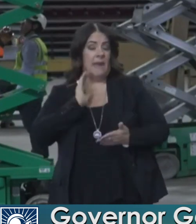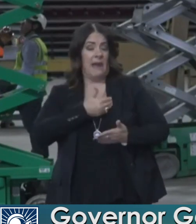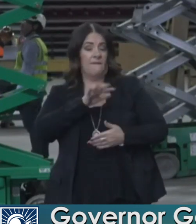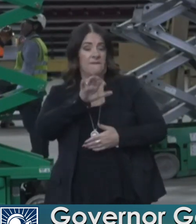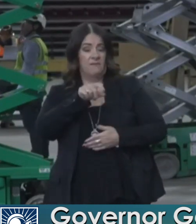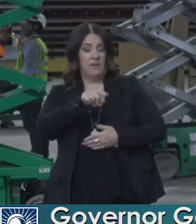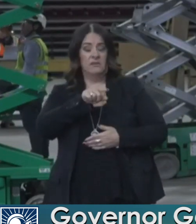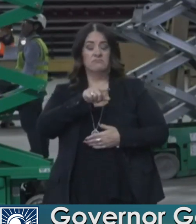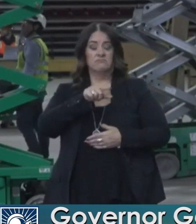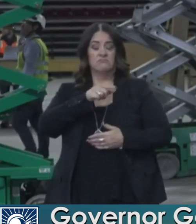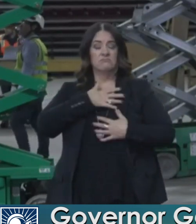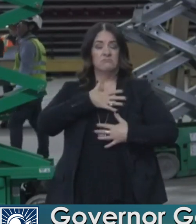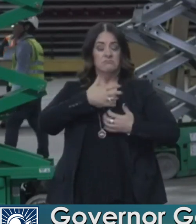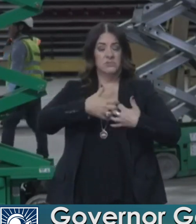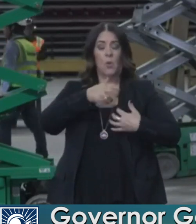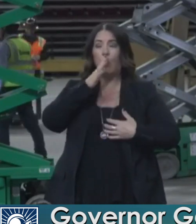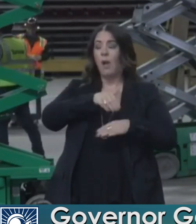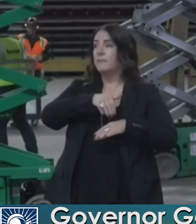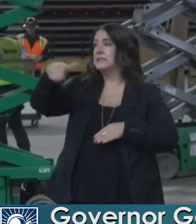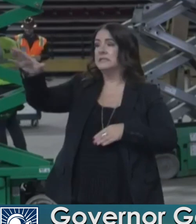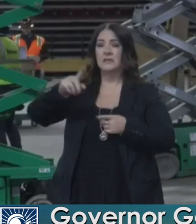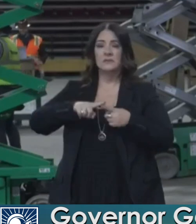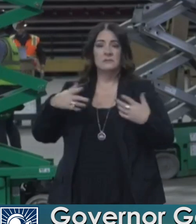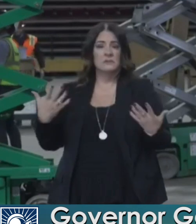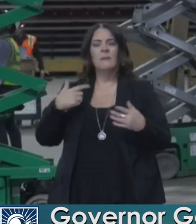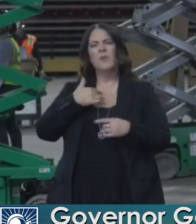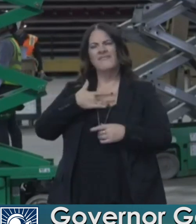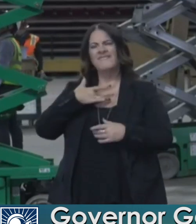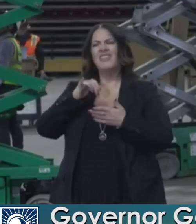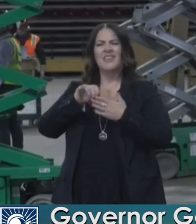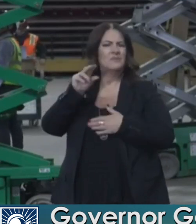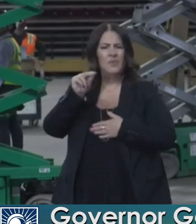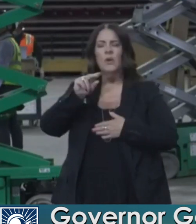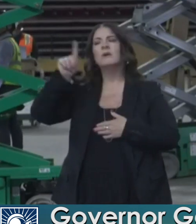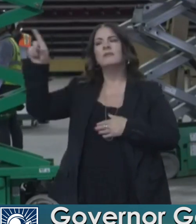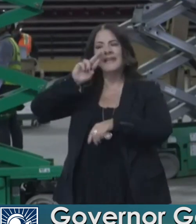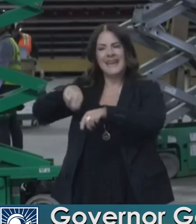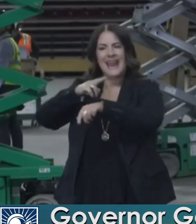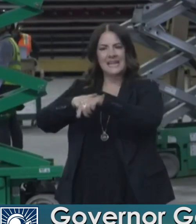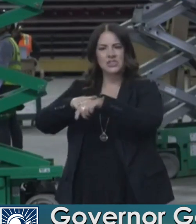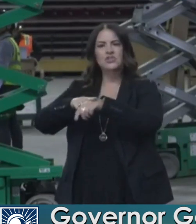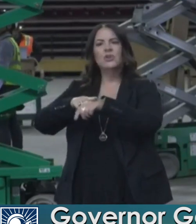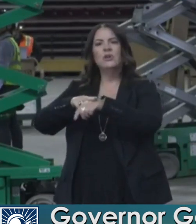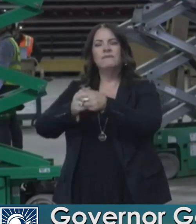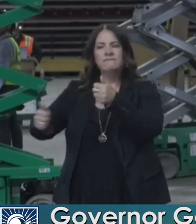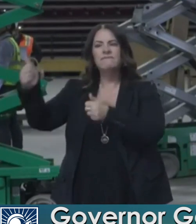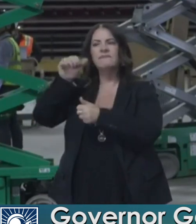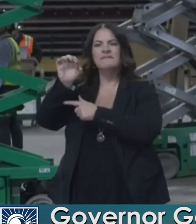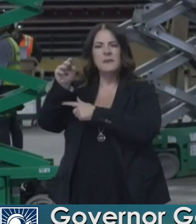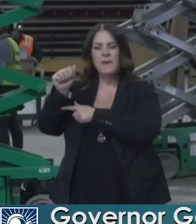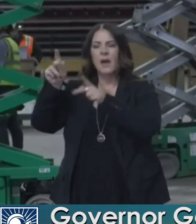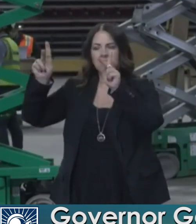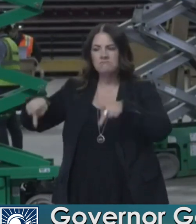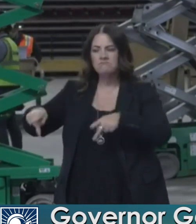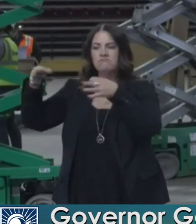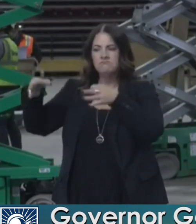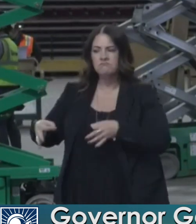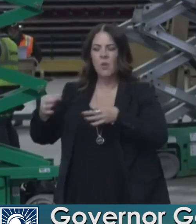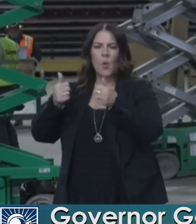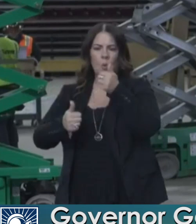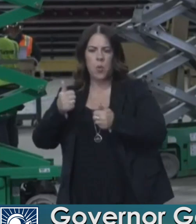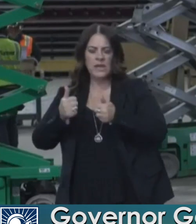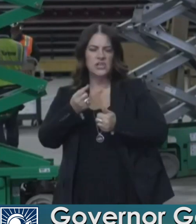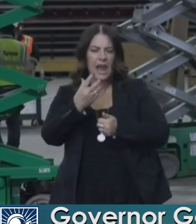we feel they're better positioned from the perspective of logistics to direct or redirect them to other parts